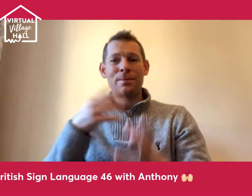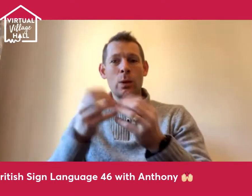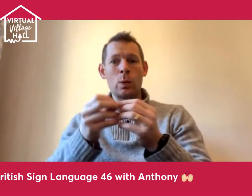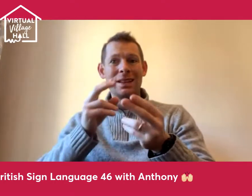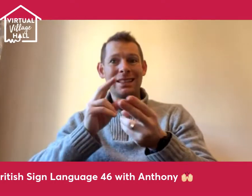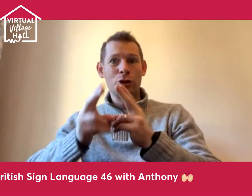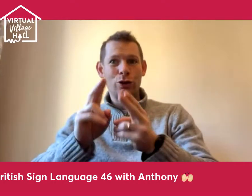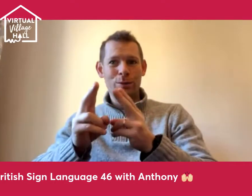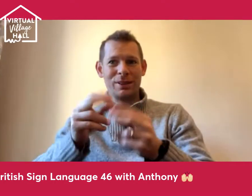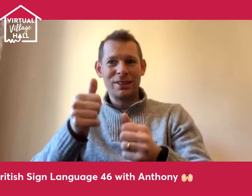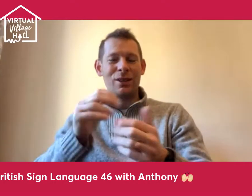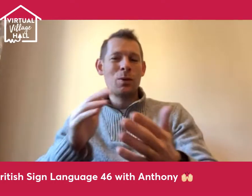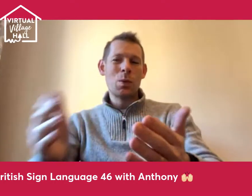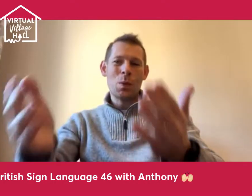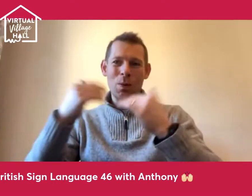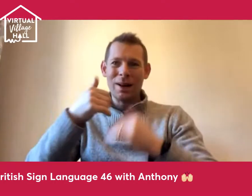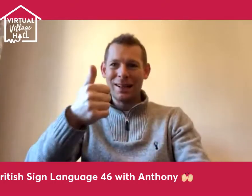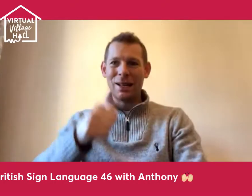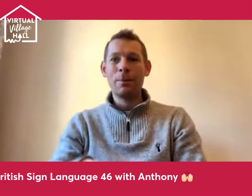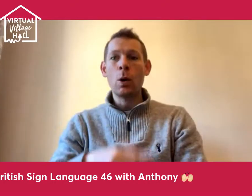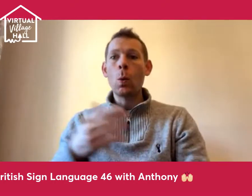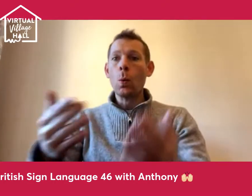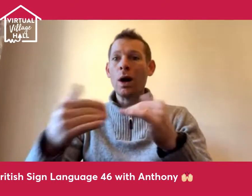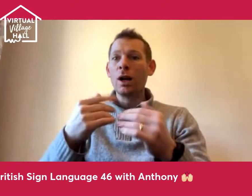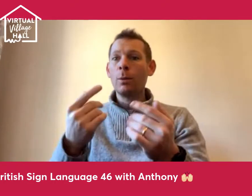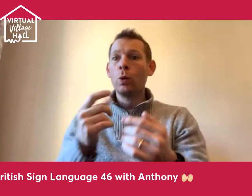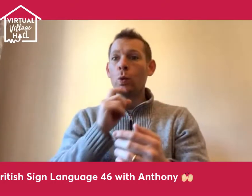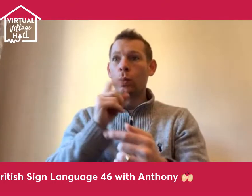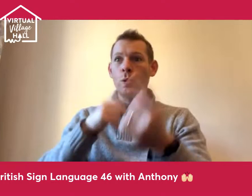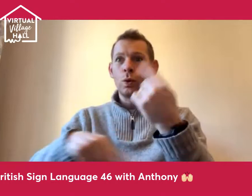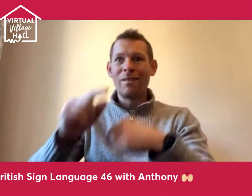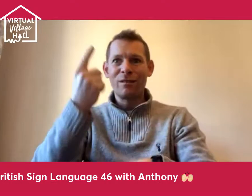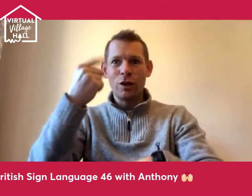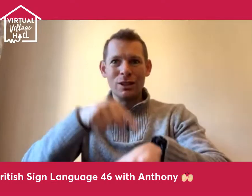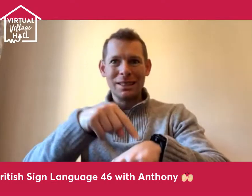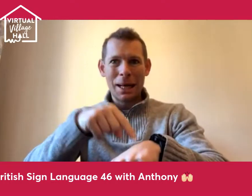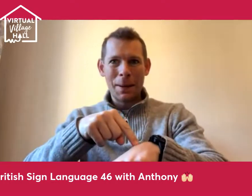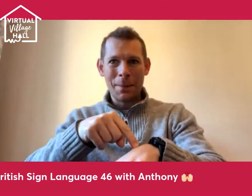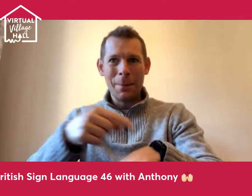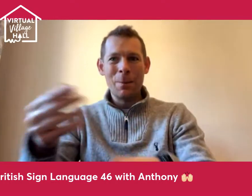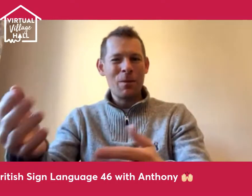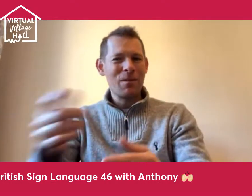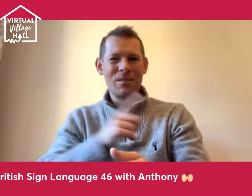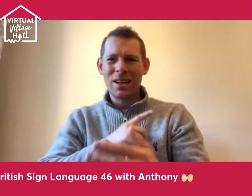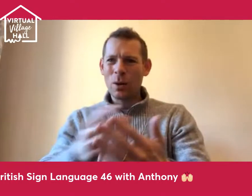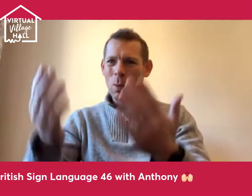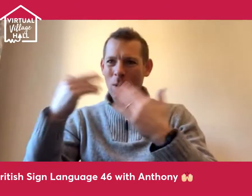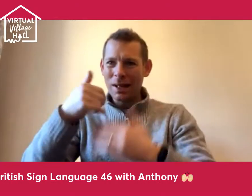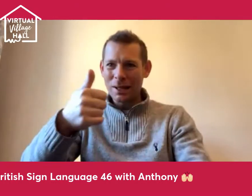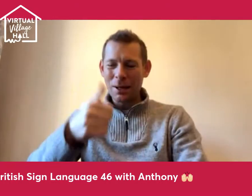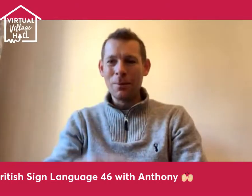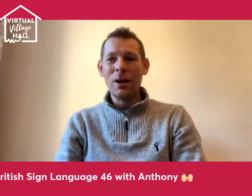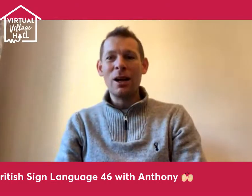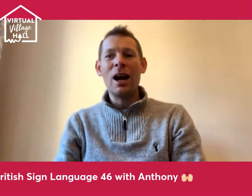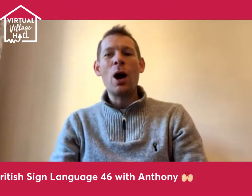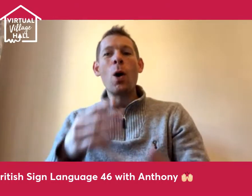name. And I'm with an interpreter today, as usual. So, everyone's very welcome. If you're joining us for the first time, you are especially